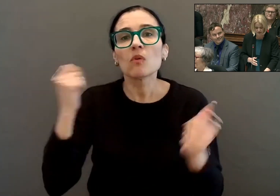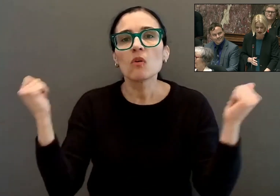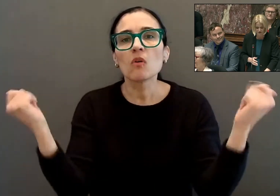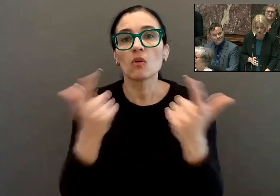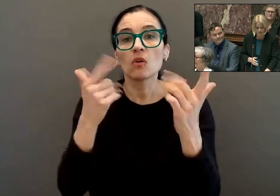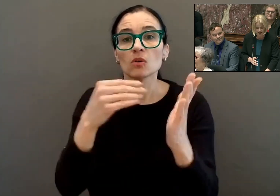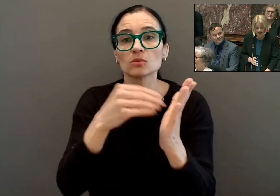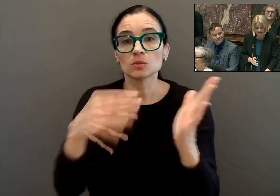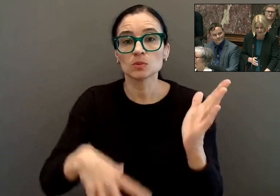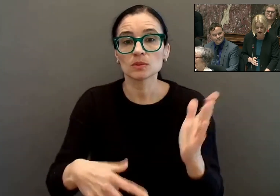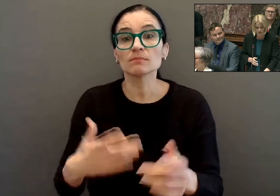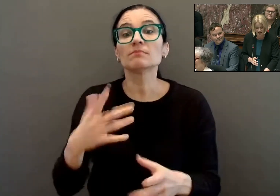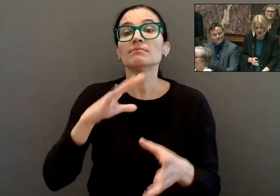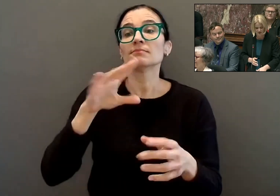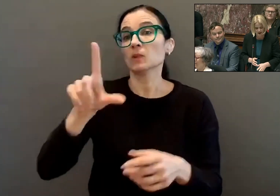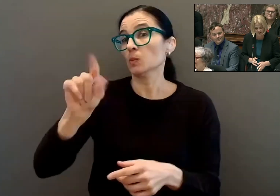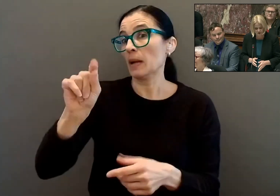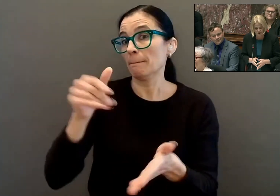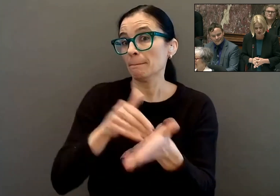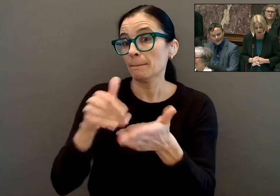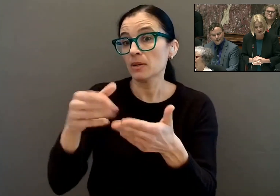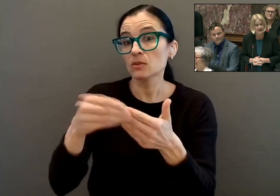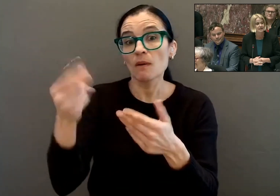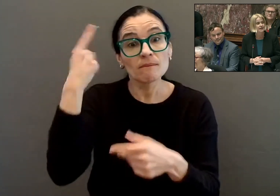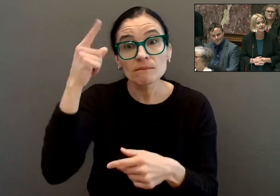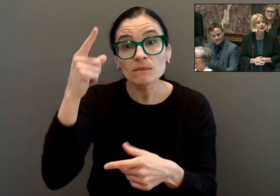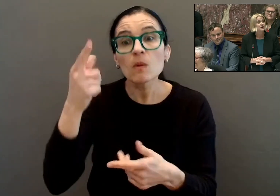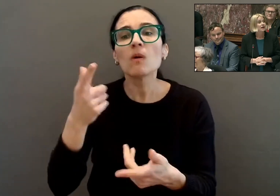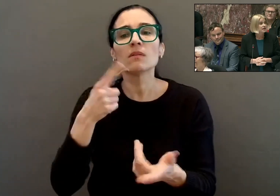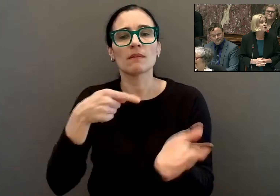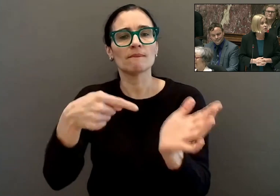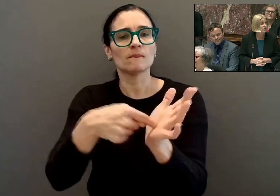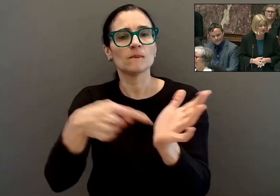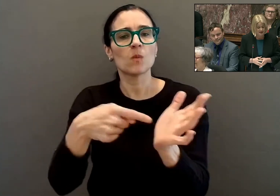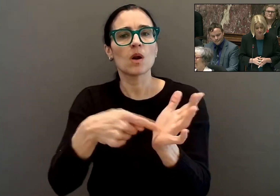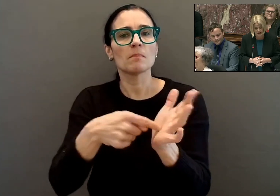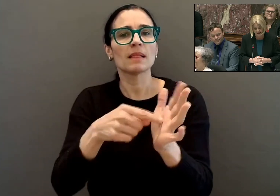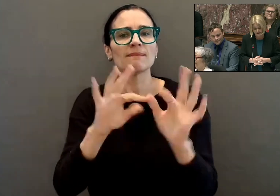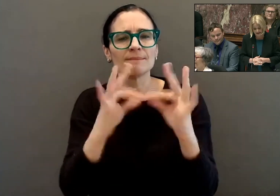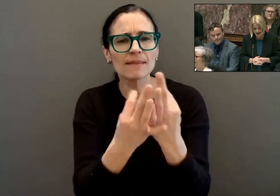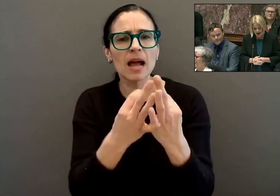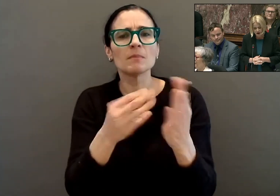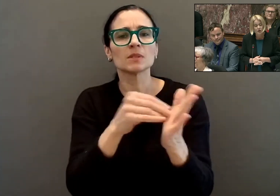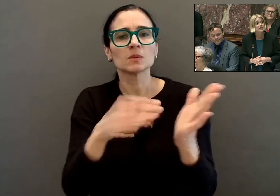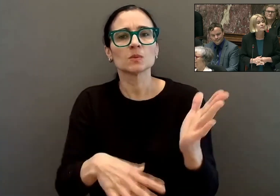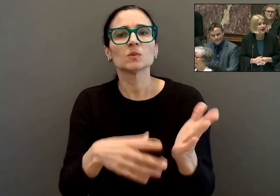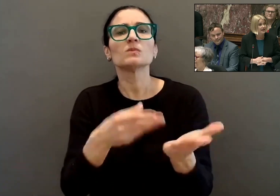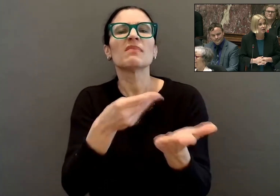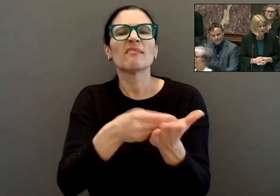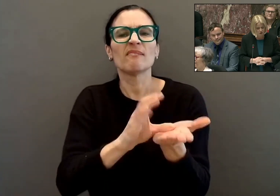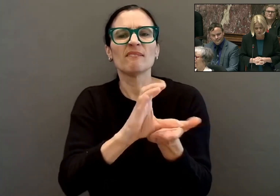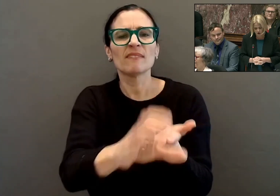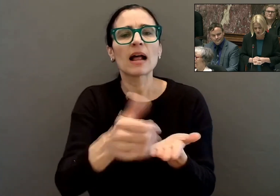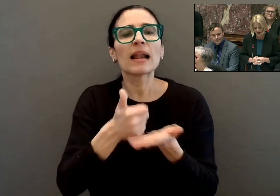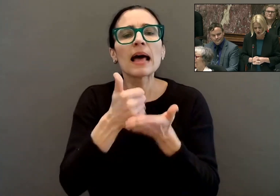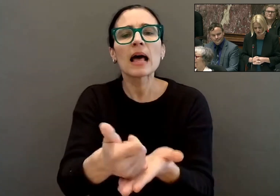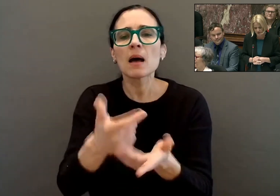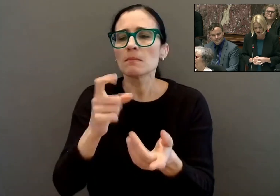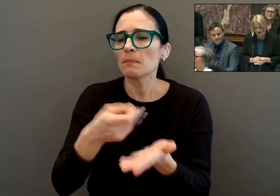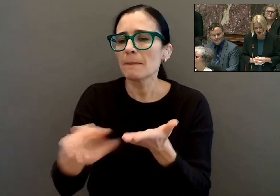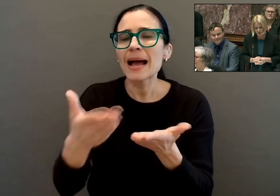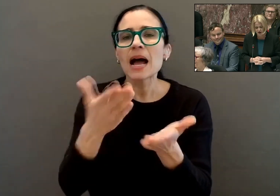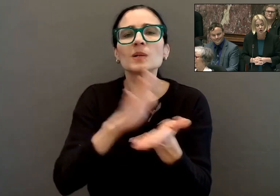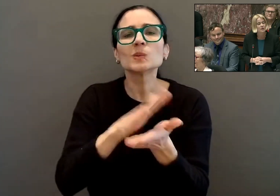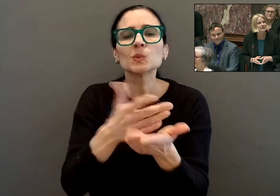and Family Affordability Fund, which helps pay for student necessities like school supplies. And we're expanding our food program,